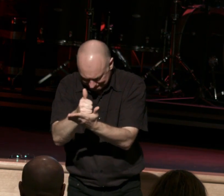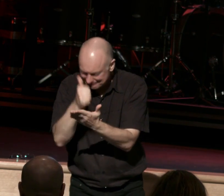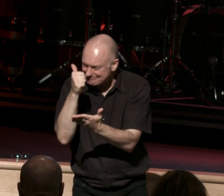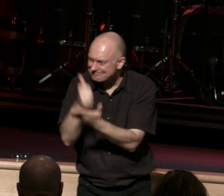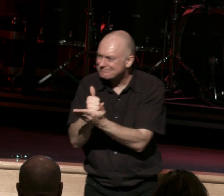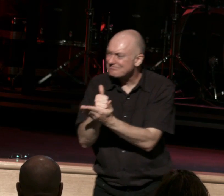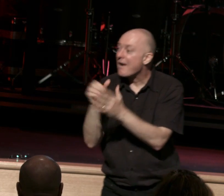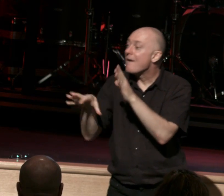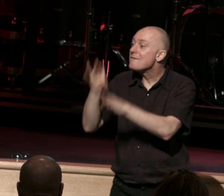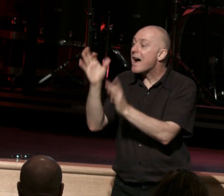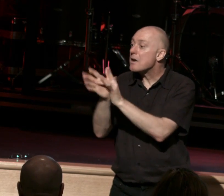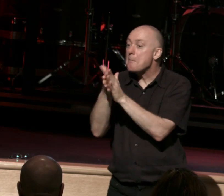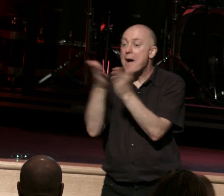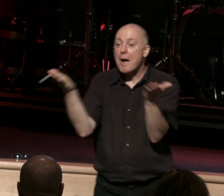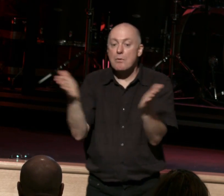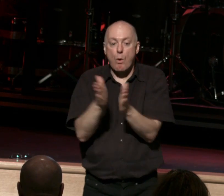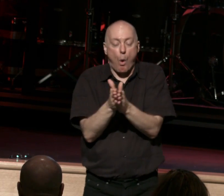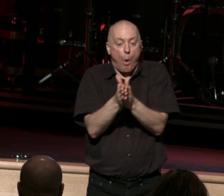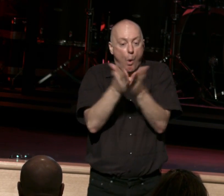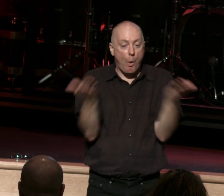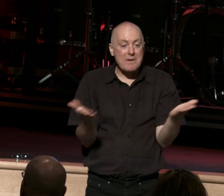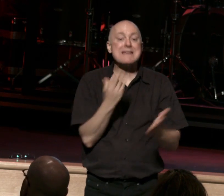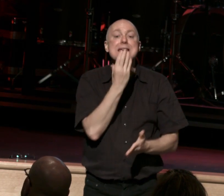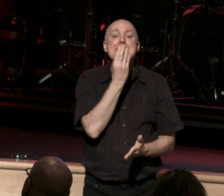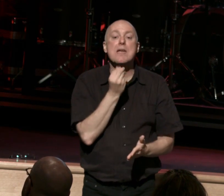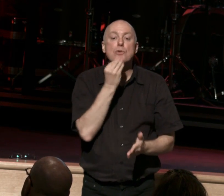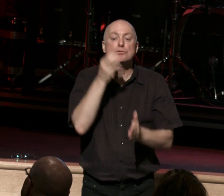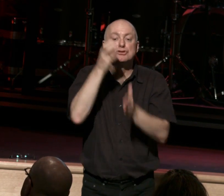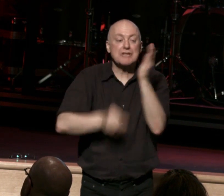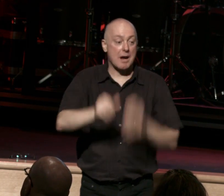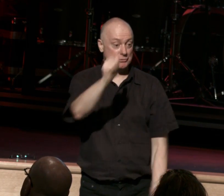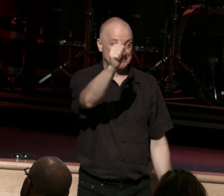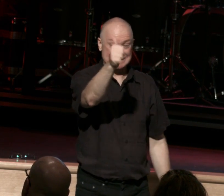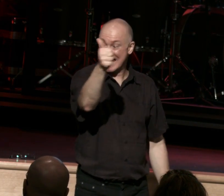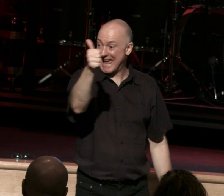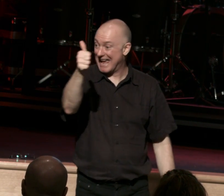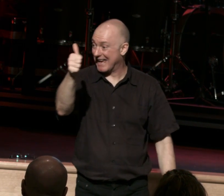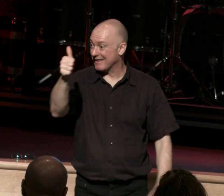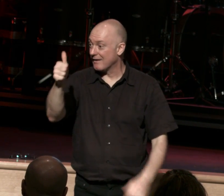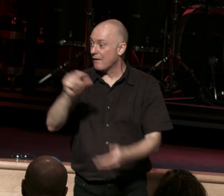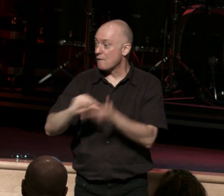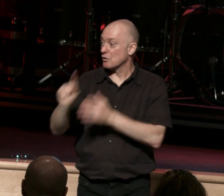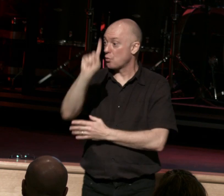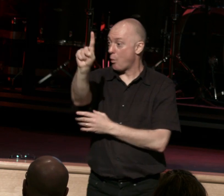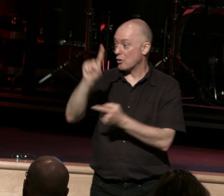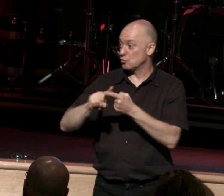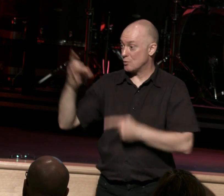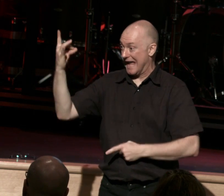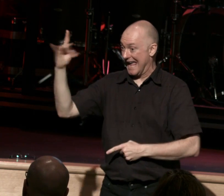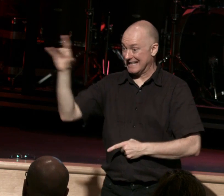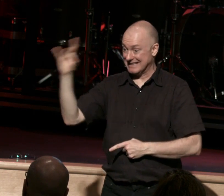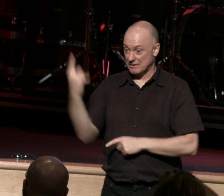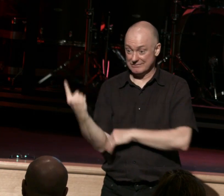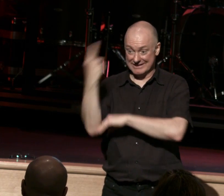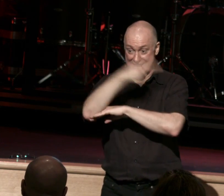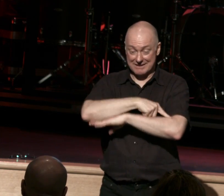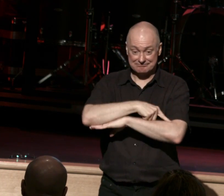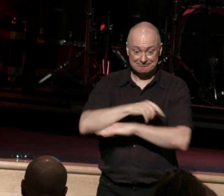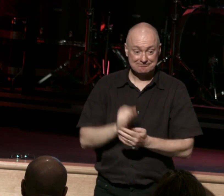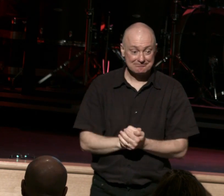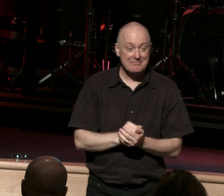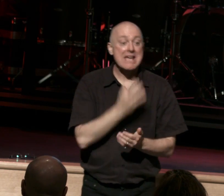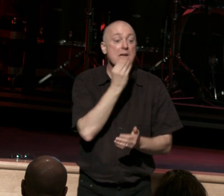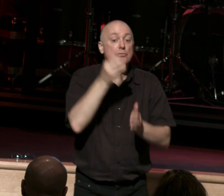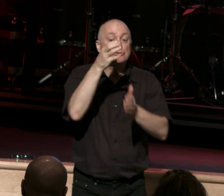Amen. Amen. Please find a Bible and open it to Hebrews chapter 10. We'll be looking at the first 18 verses, Lord willing, today